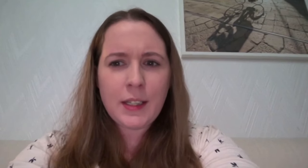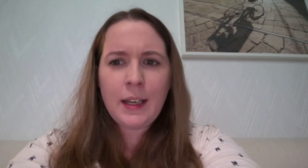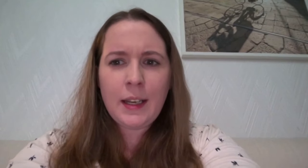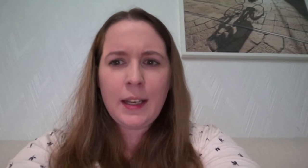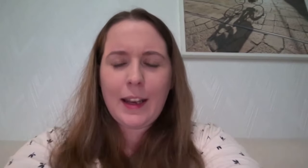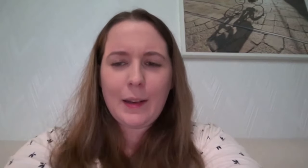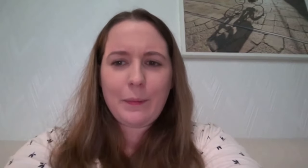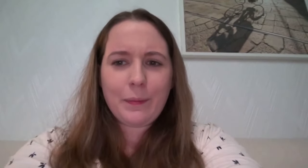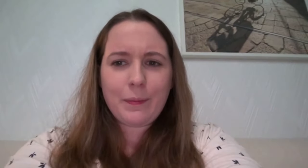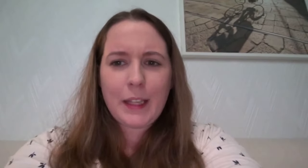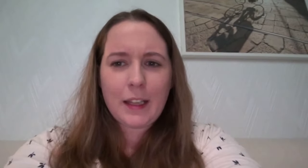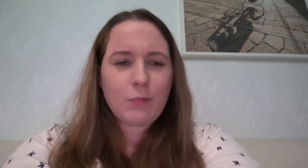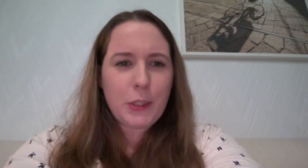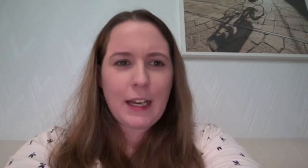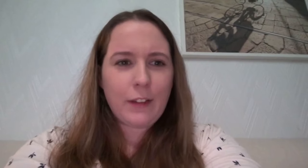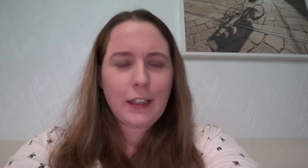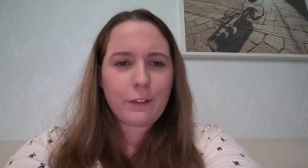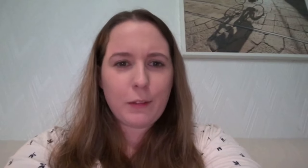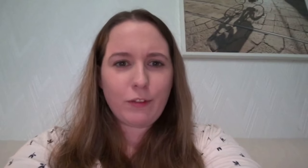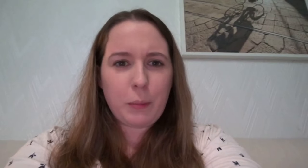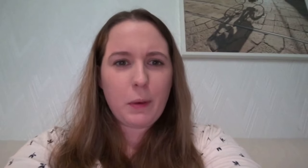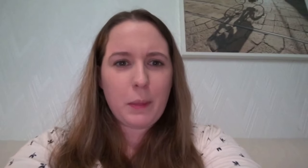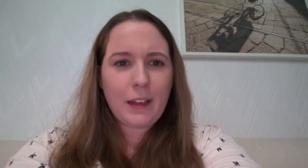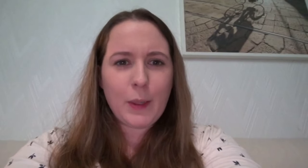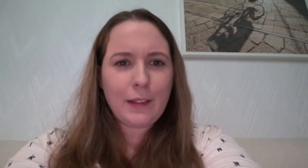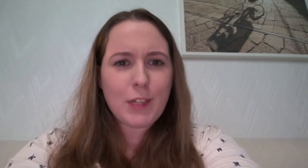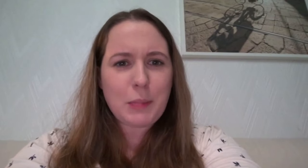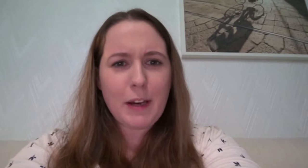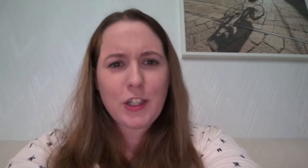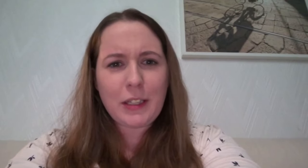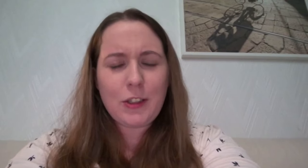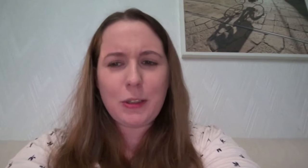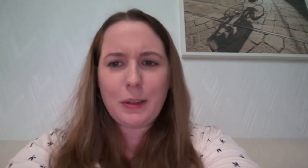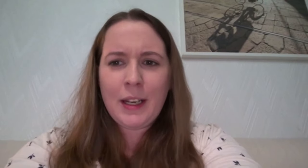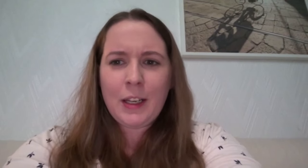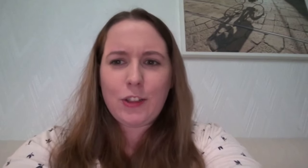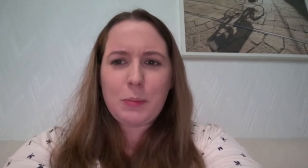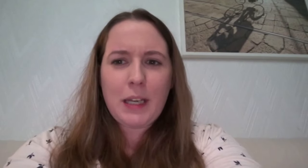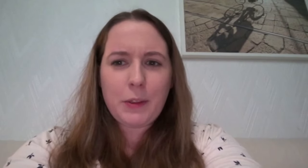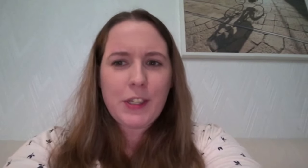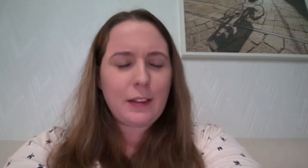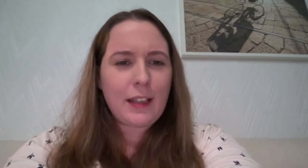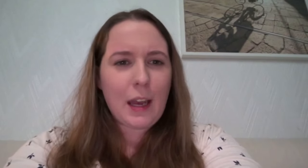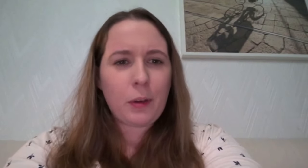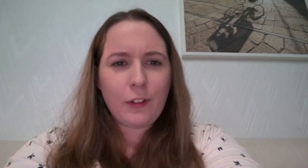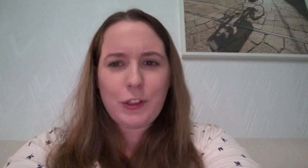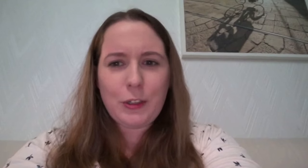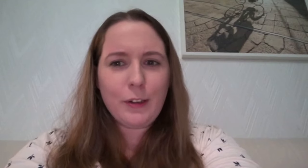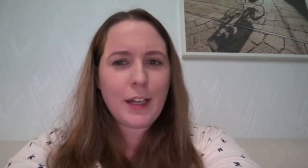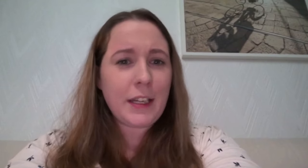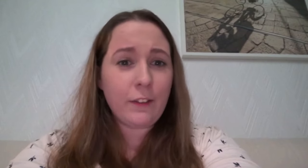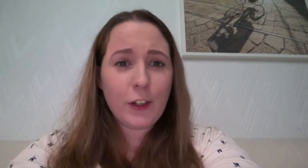attitudes. That was everything from people being quite disparaging to, you know, just being able to get approval